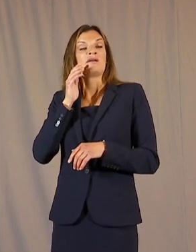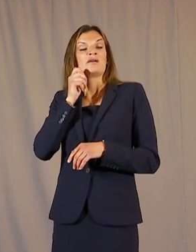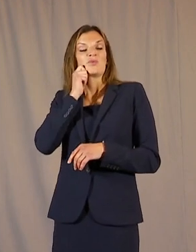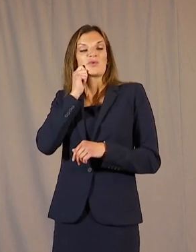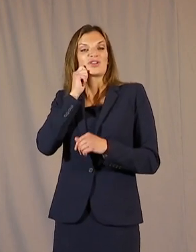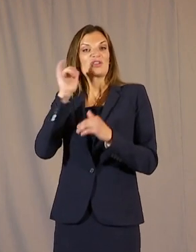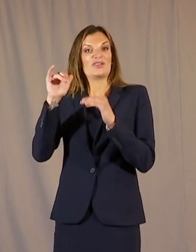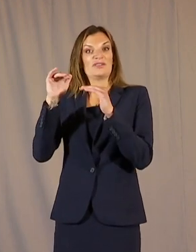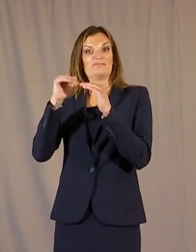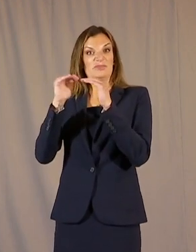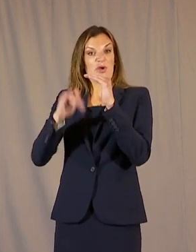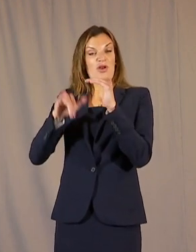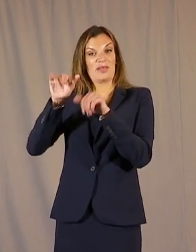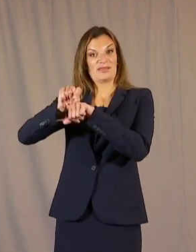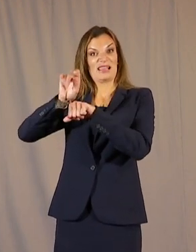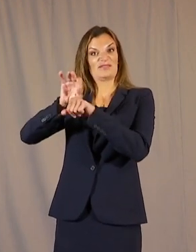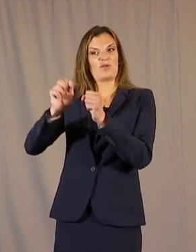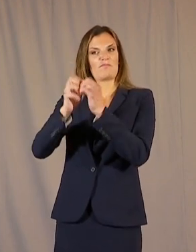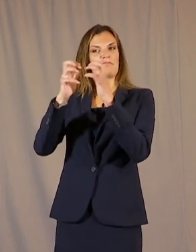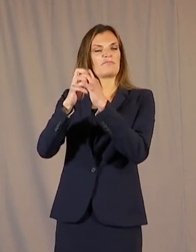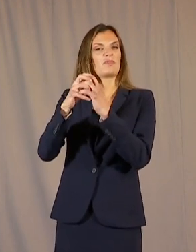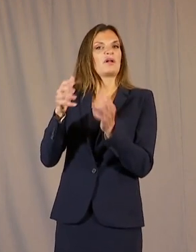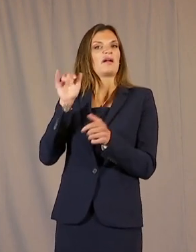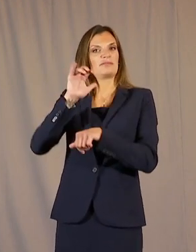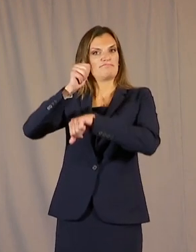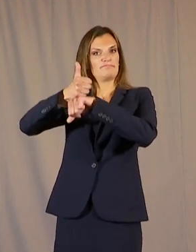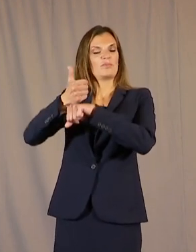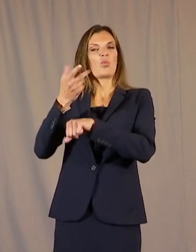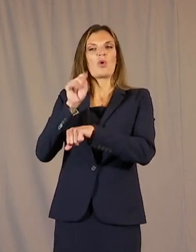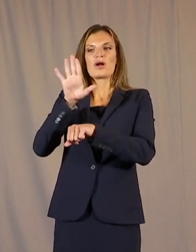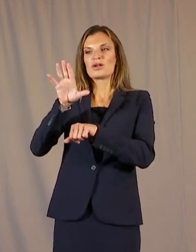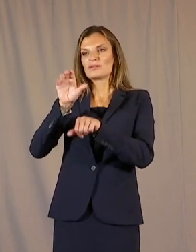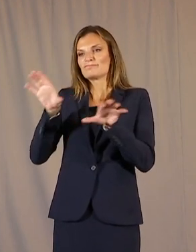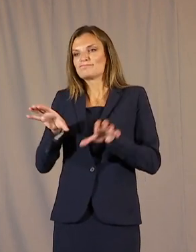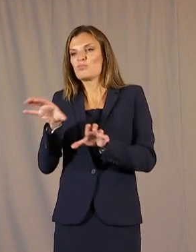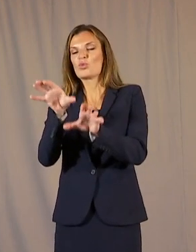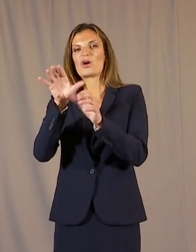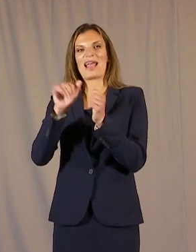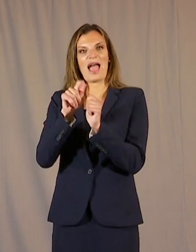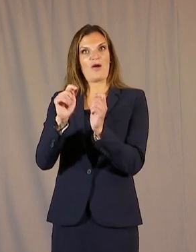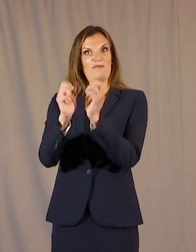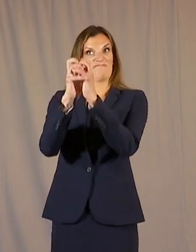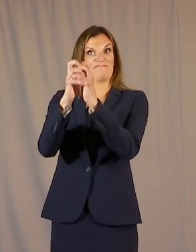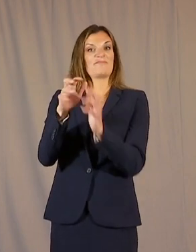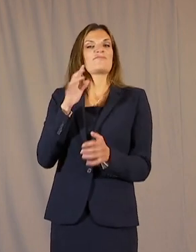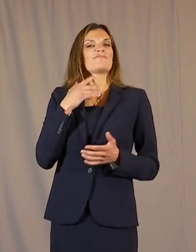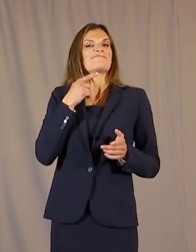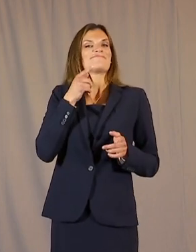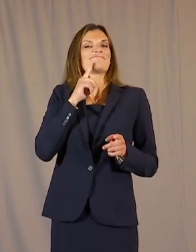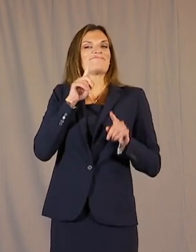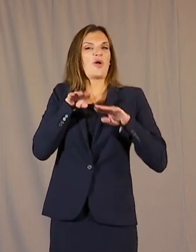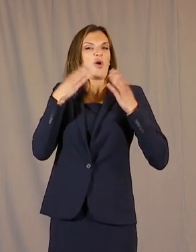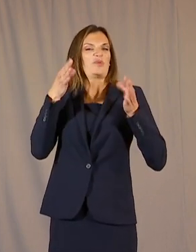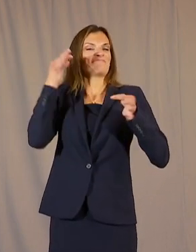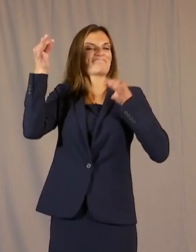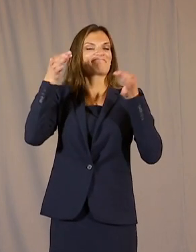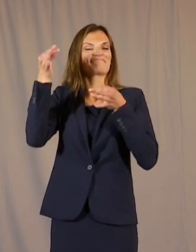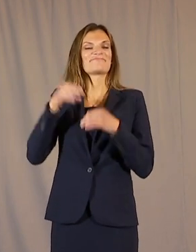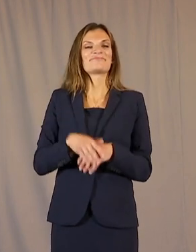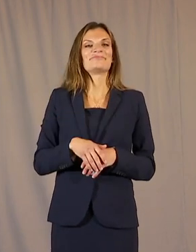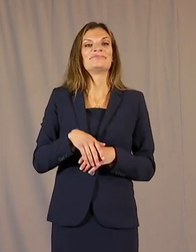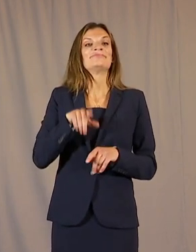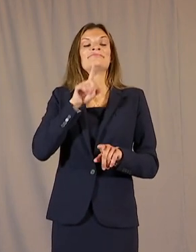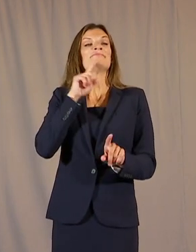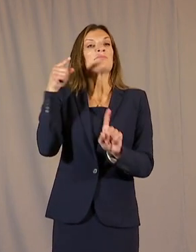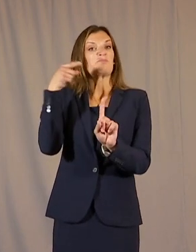was formed and the charge of the task force. So recognizing that people's health